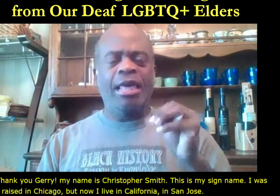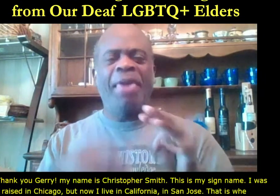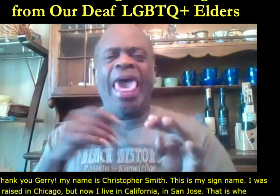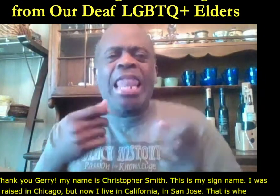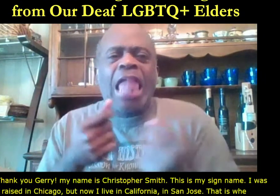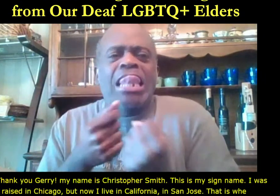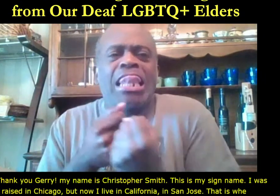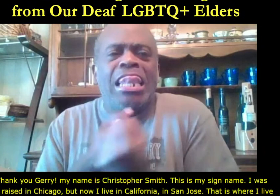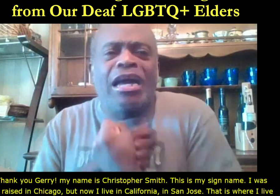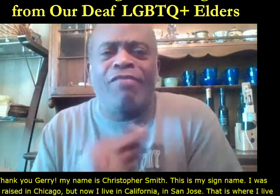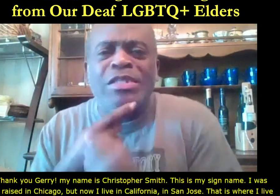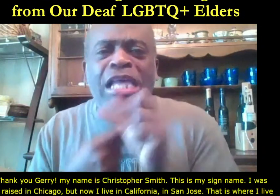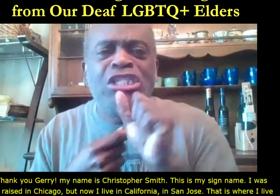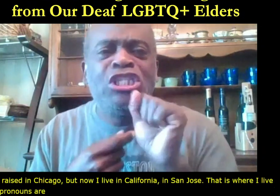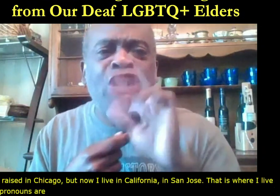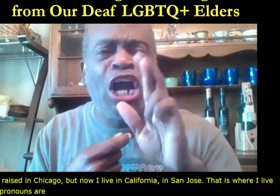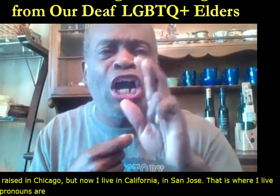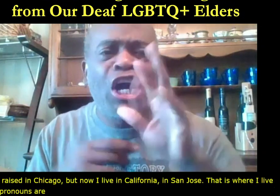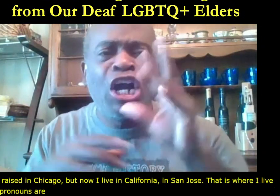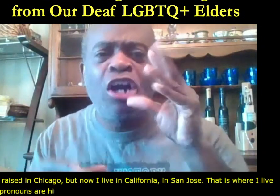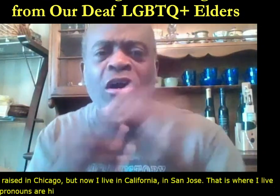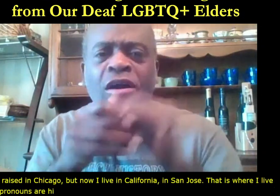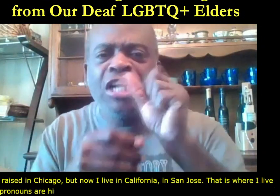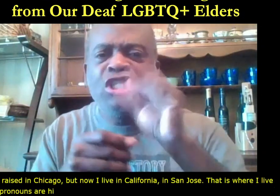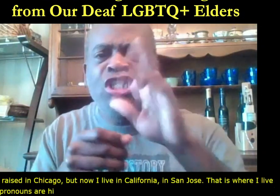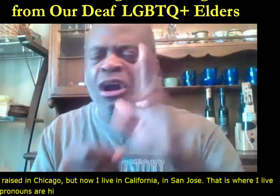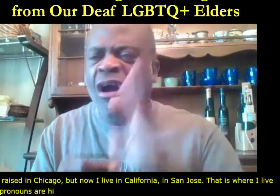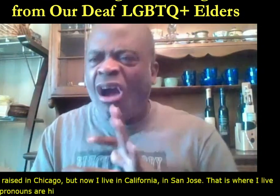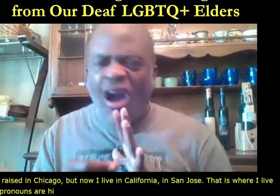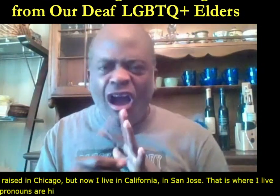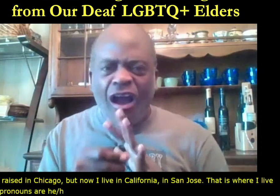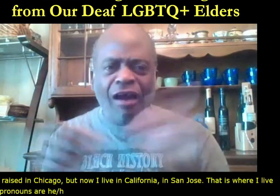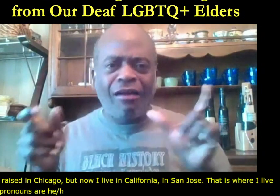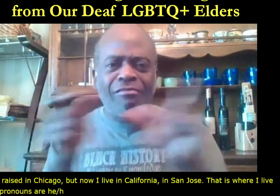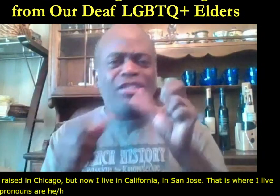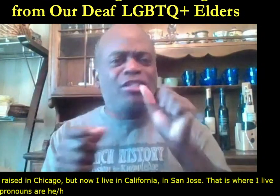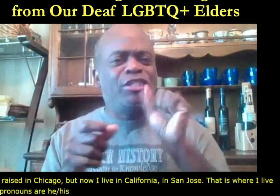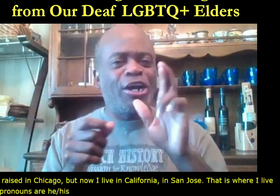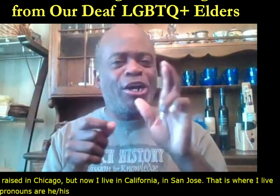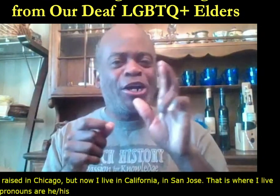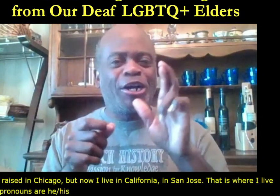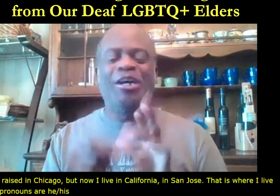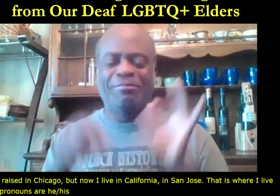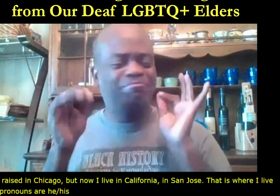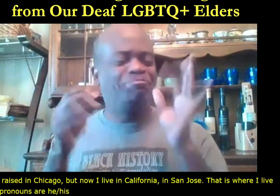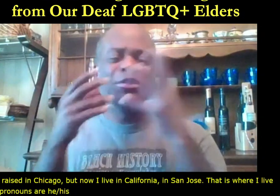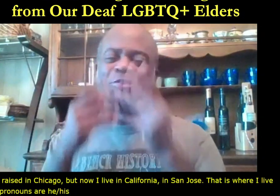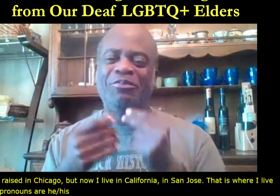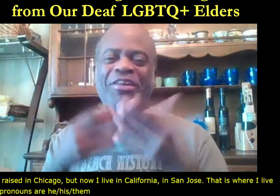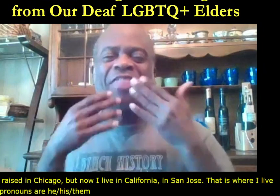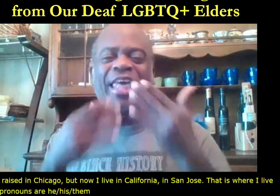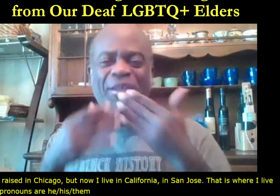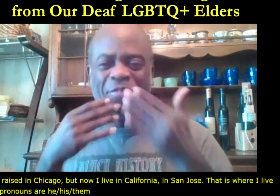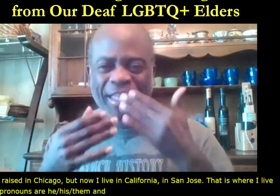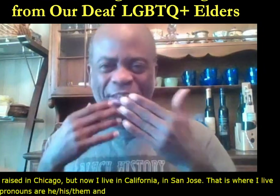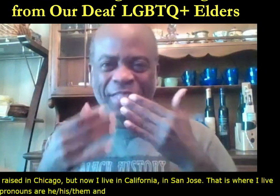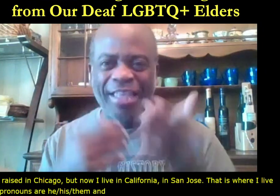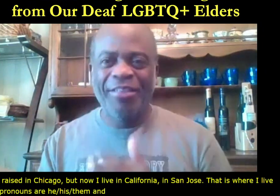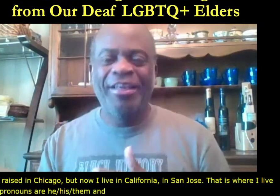his them and i love to say sir too i'm going to put that in there sir ah that's a beautiful